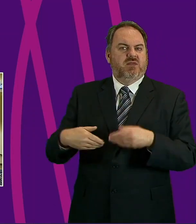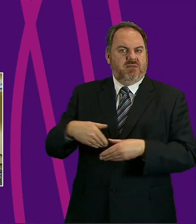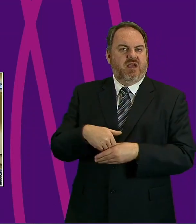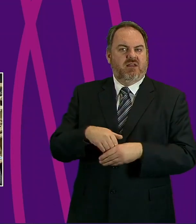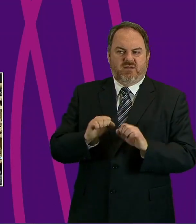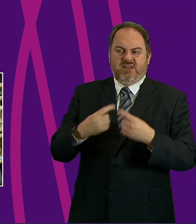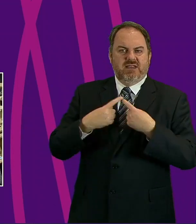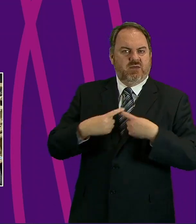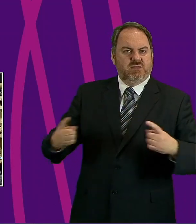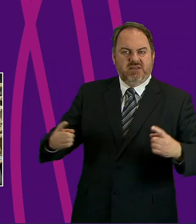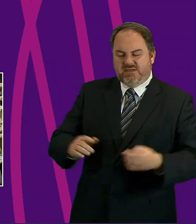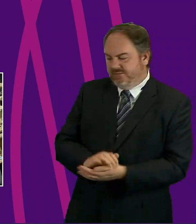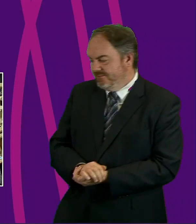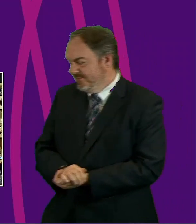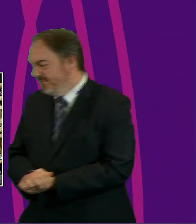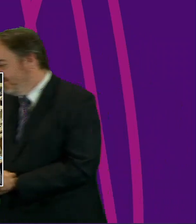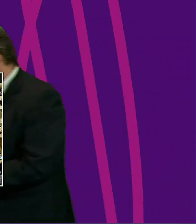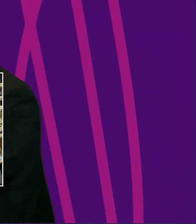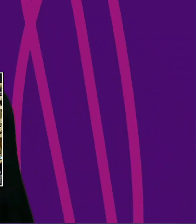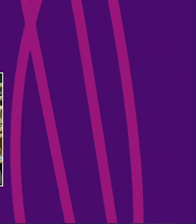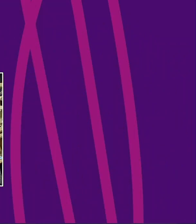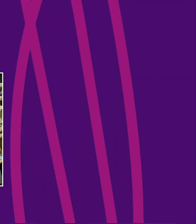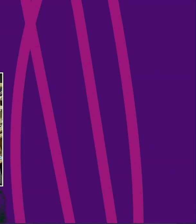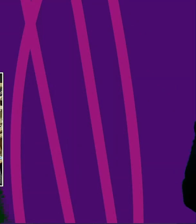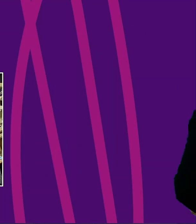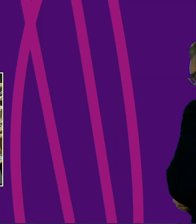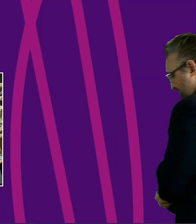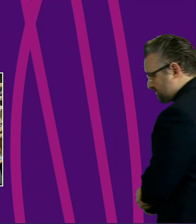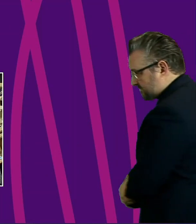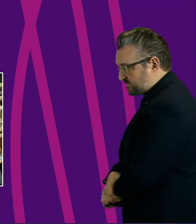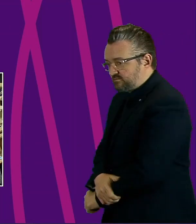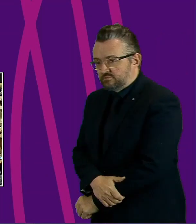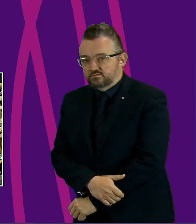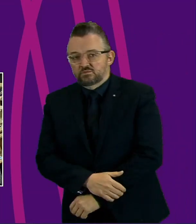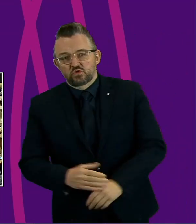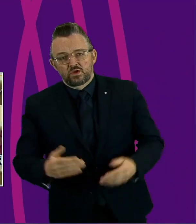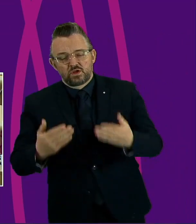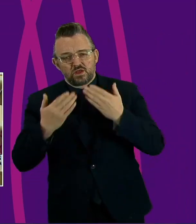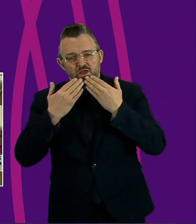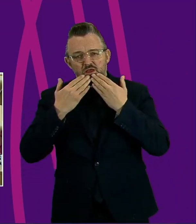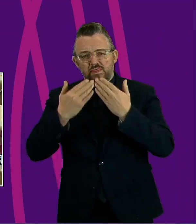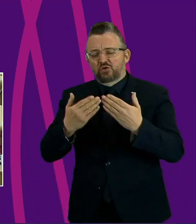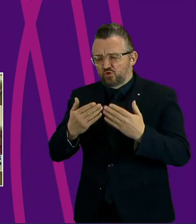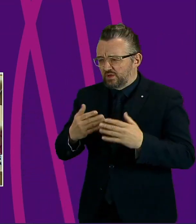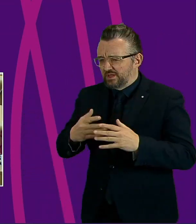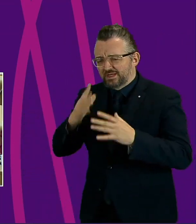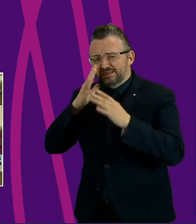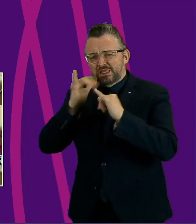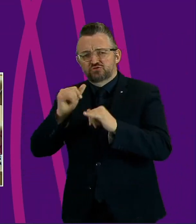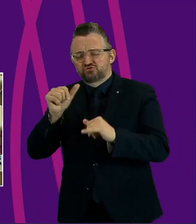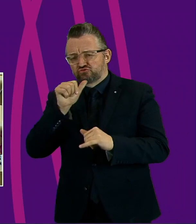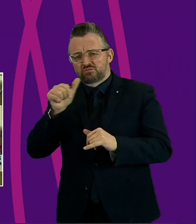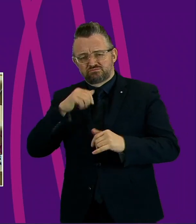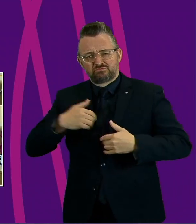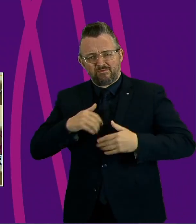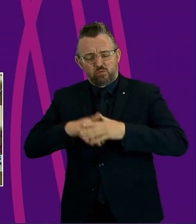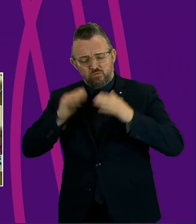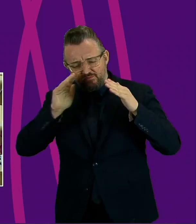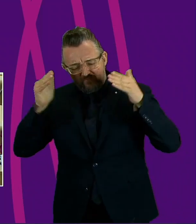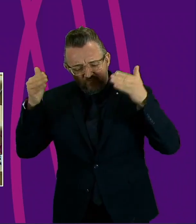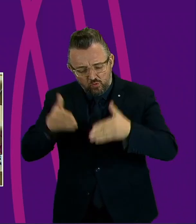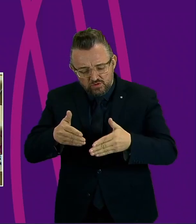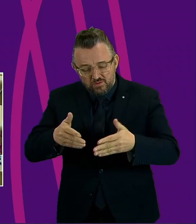announced. Richard Leonard. Thank you, Presiding Officer. Well, testing shouldn't be all of our focus, but it is necessary if we are